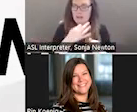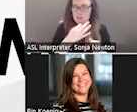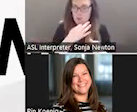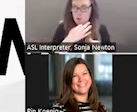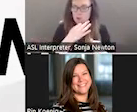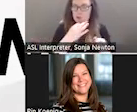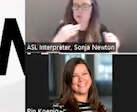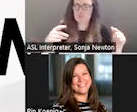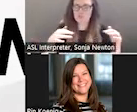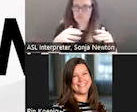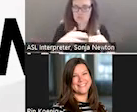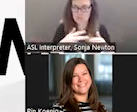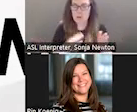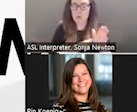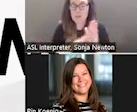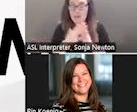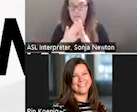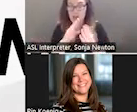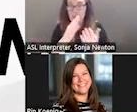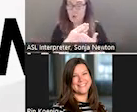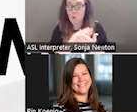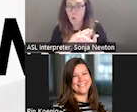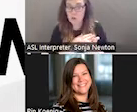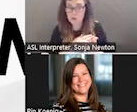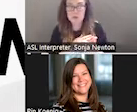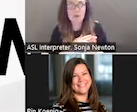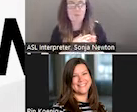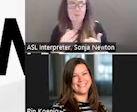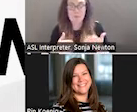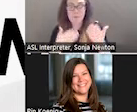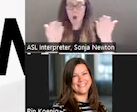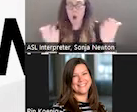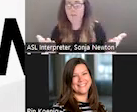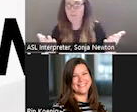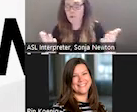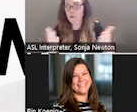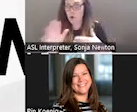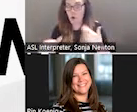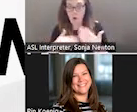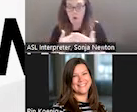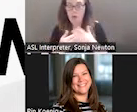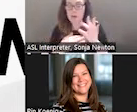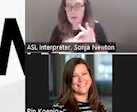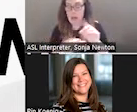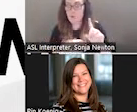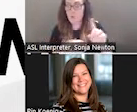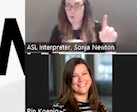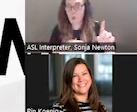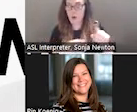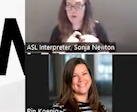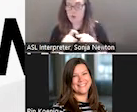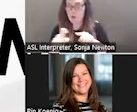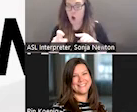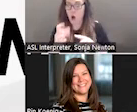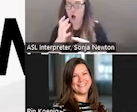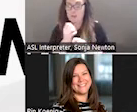a course that CIT International does offer any and all 911 call takers. And basically it is to train the